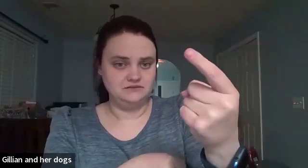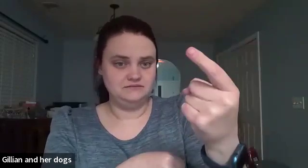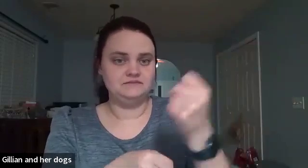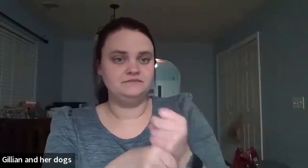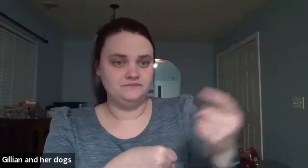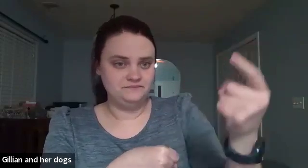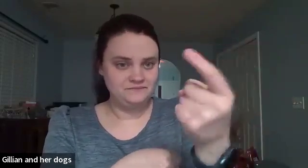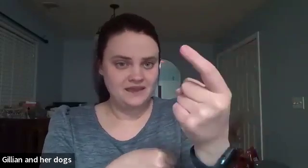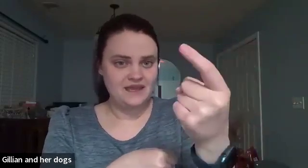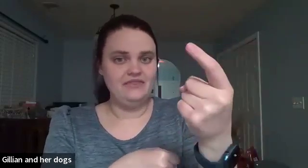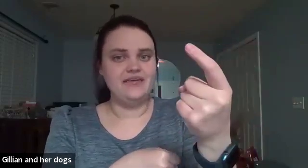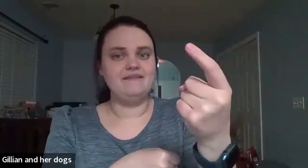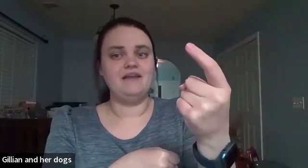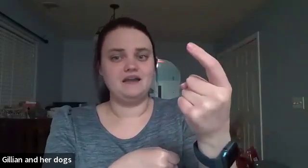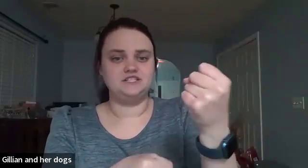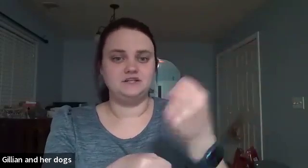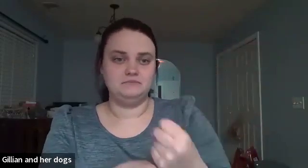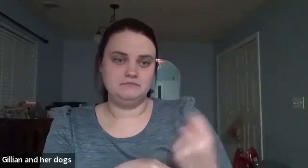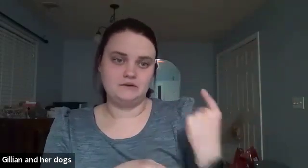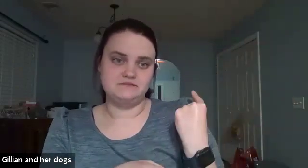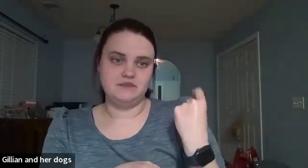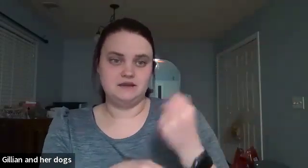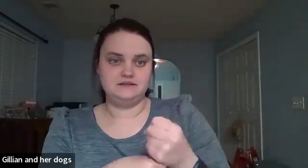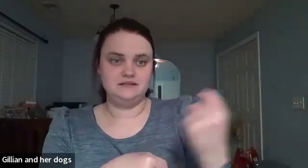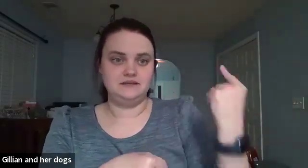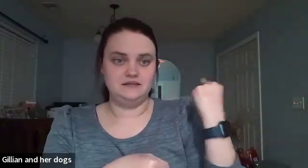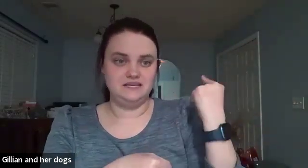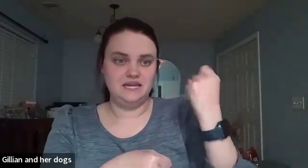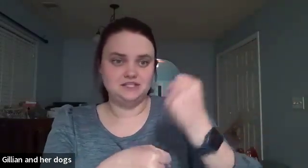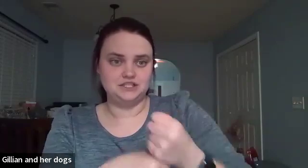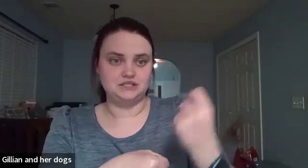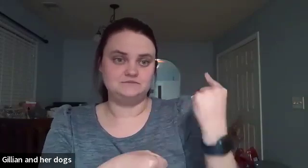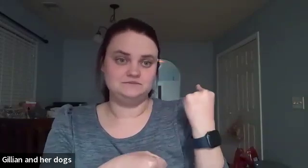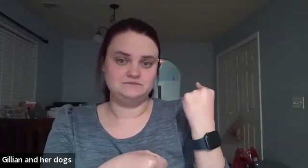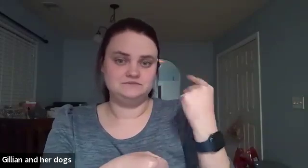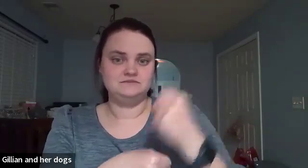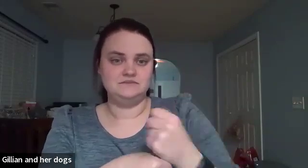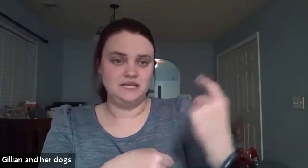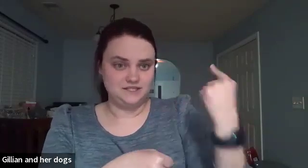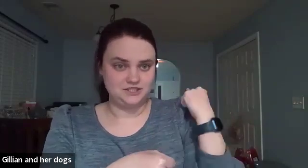year. And then last year, bouncing back. Next year. Next